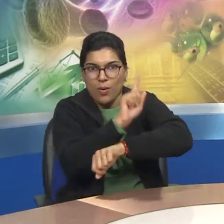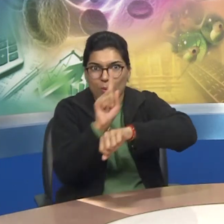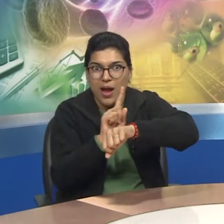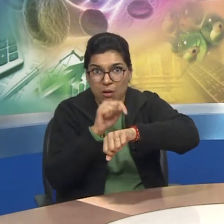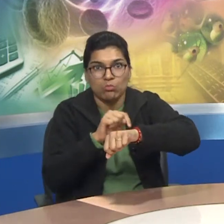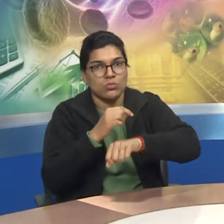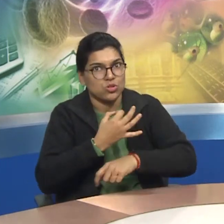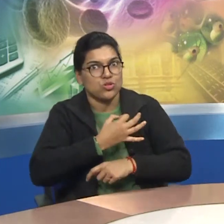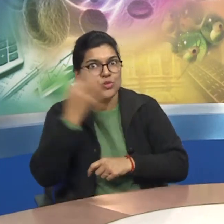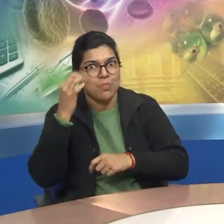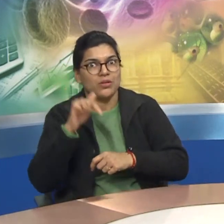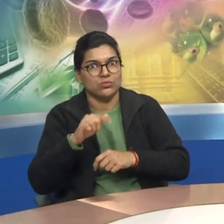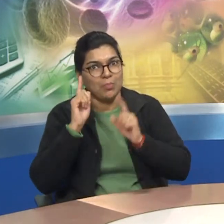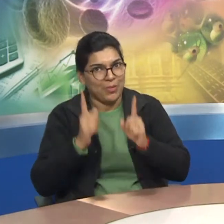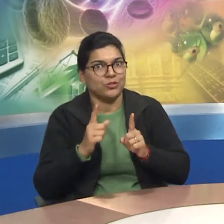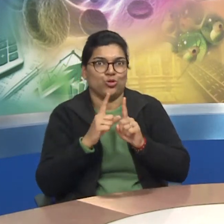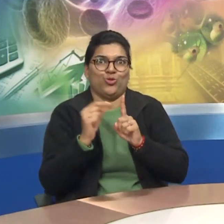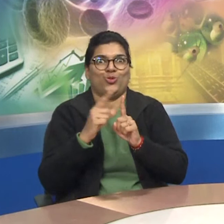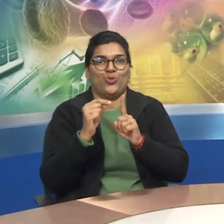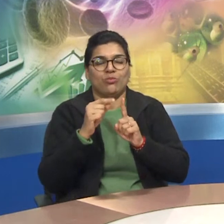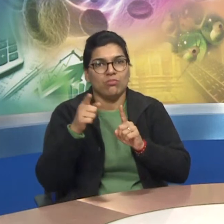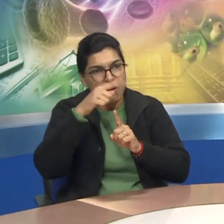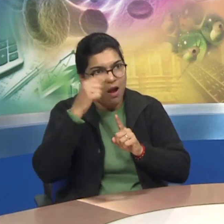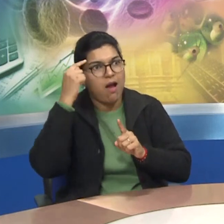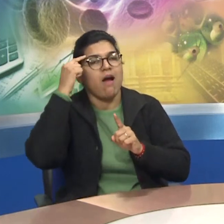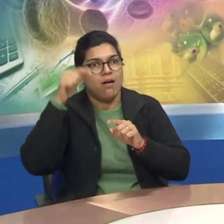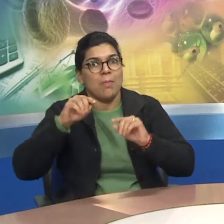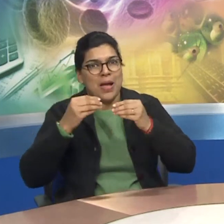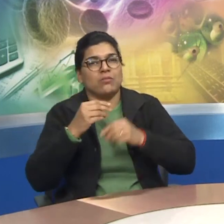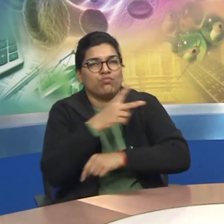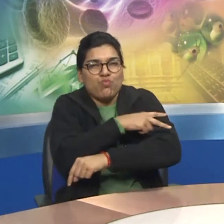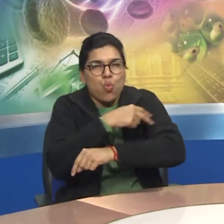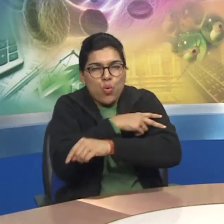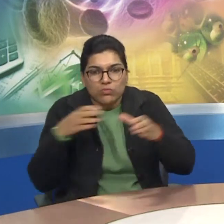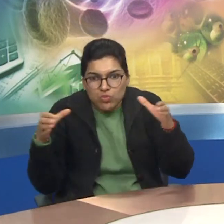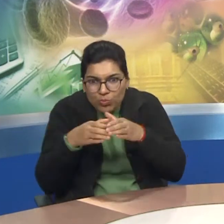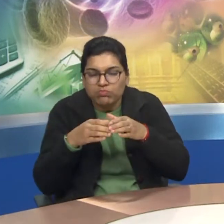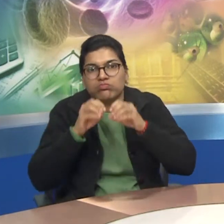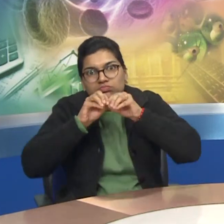Participate in events such as the Earth Hour,